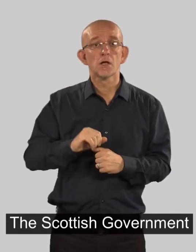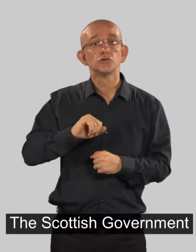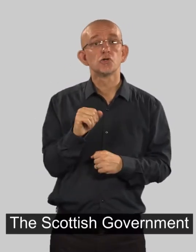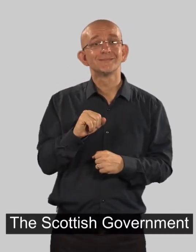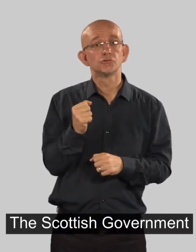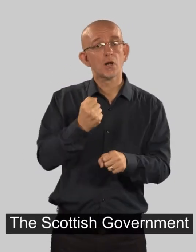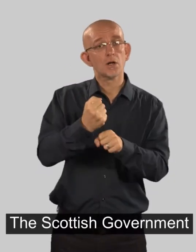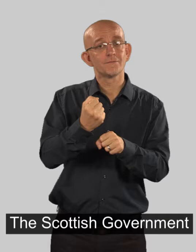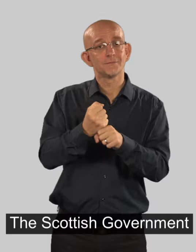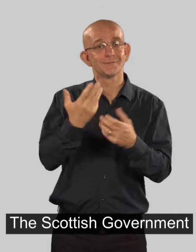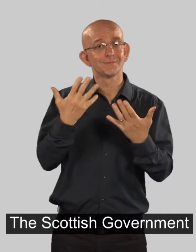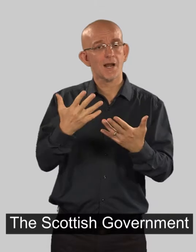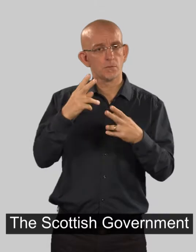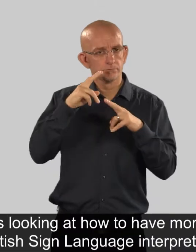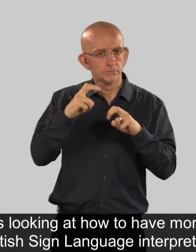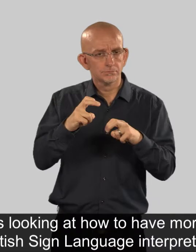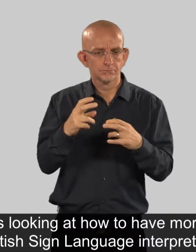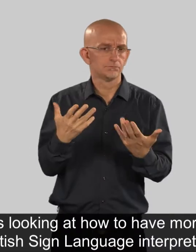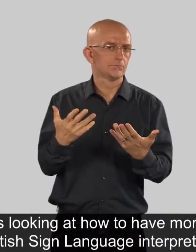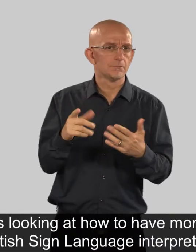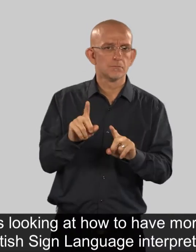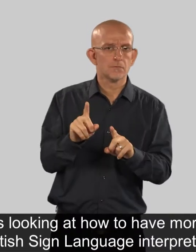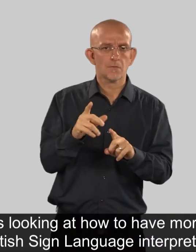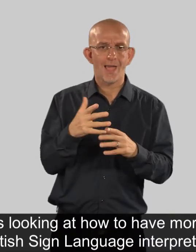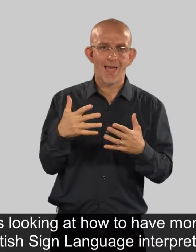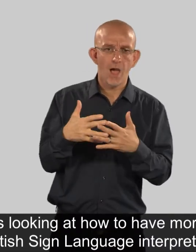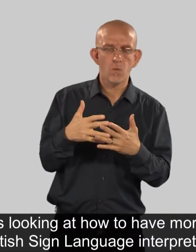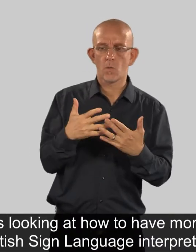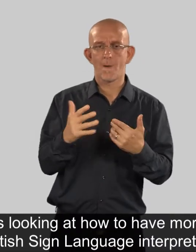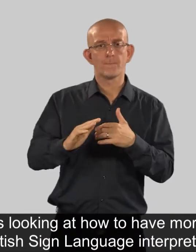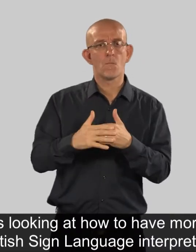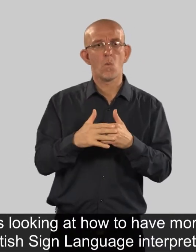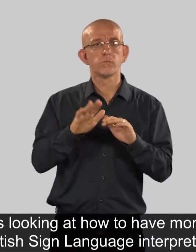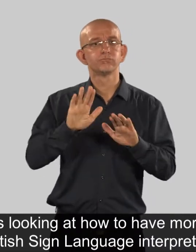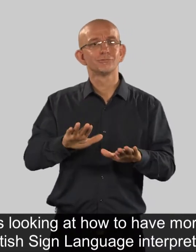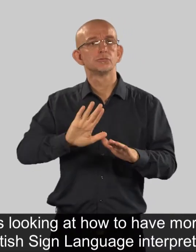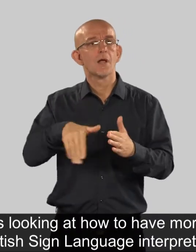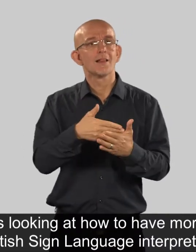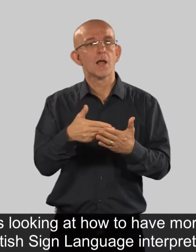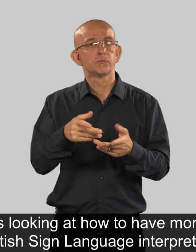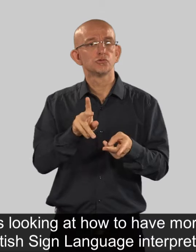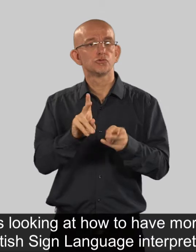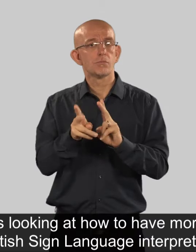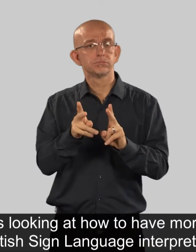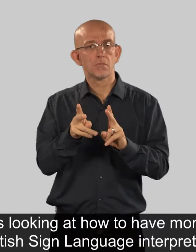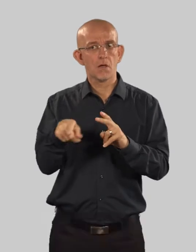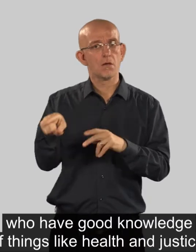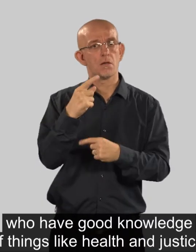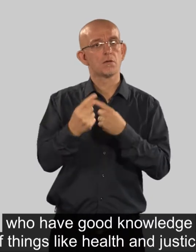The Scottish Government is looking at how to have more British Sign Language interpreters who have good knowledge